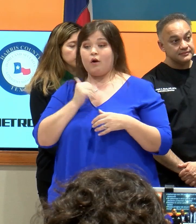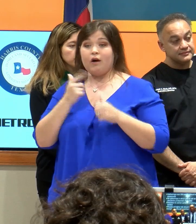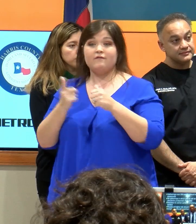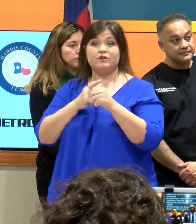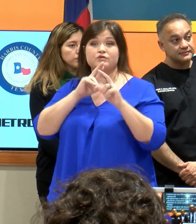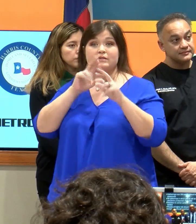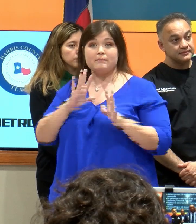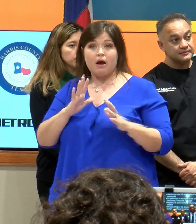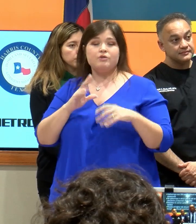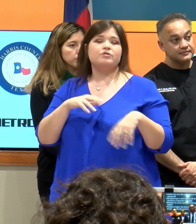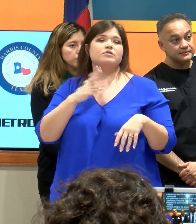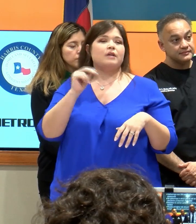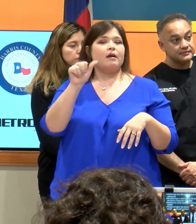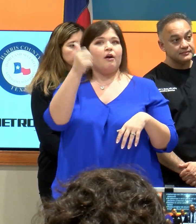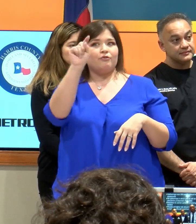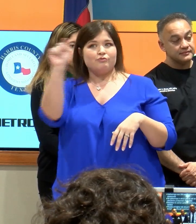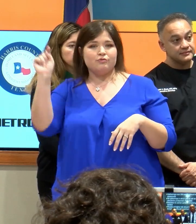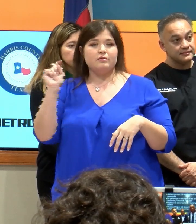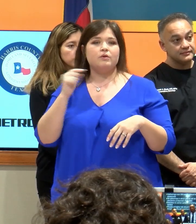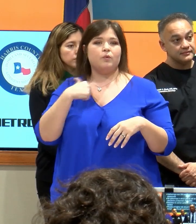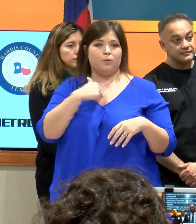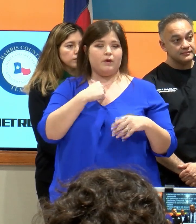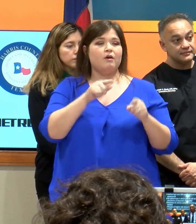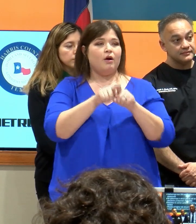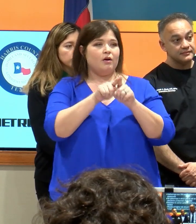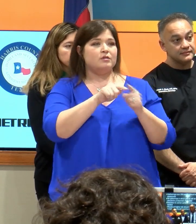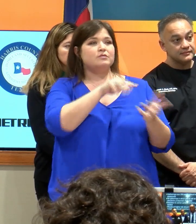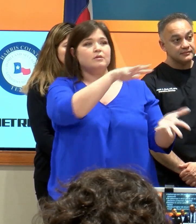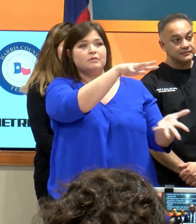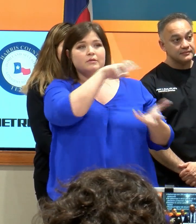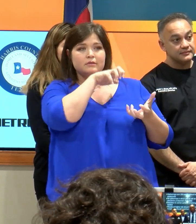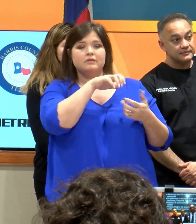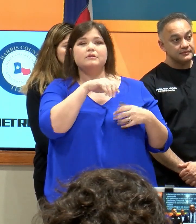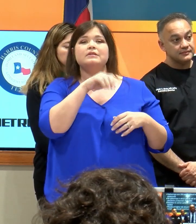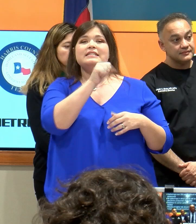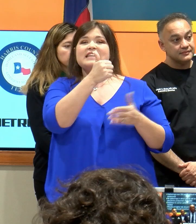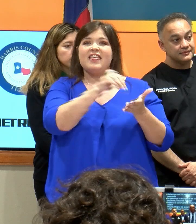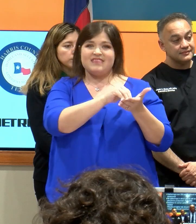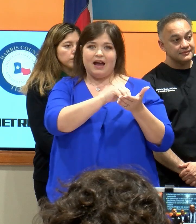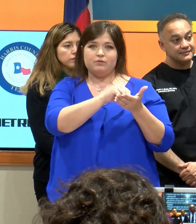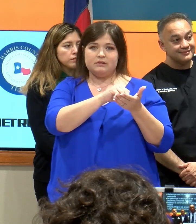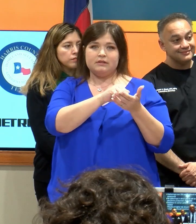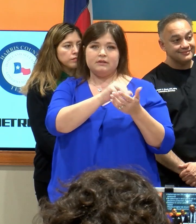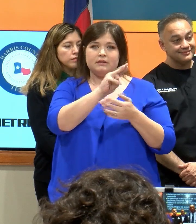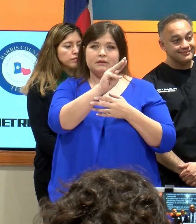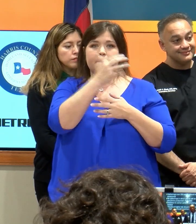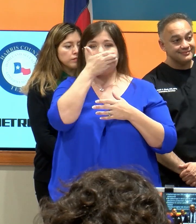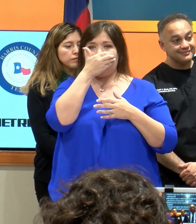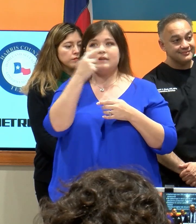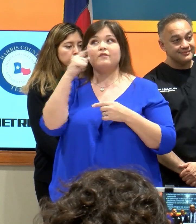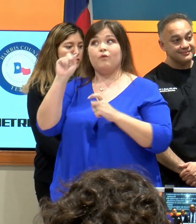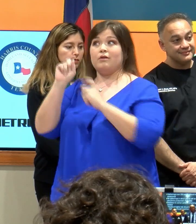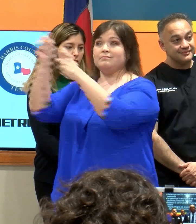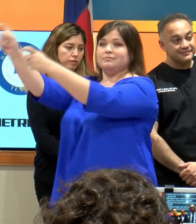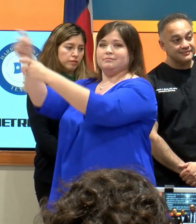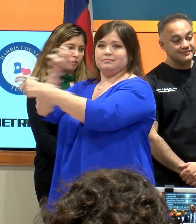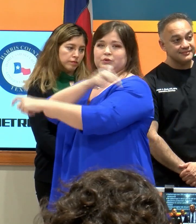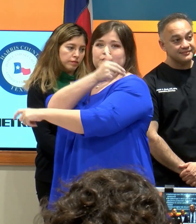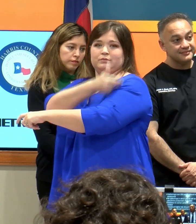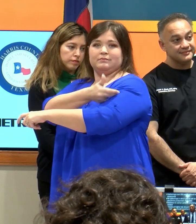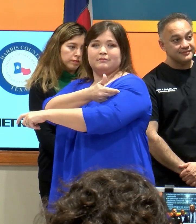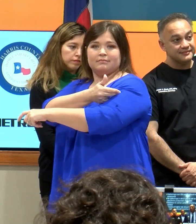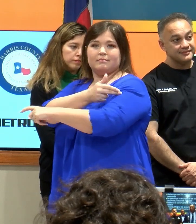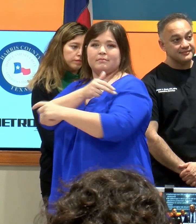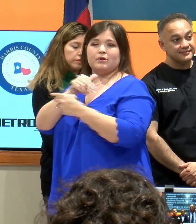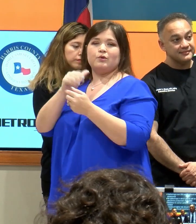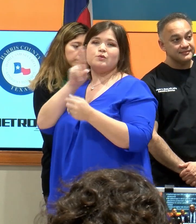we advanced 10,000 masks to the medical center. And then just today, the Asia Chamber of Commerce has